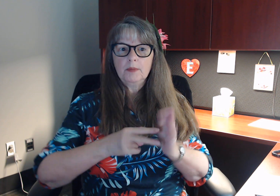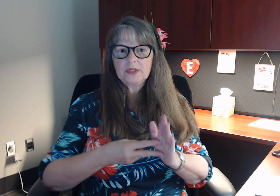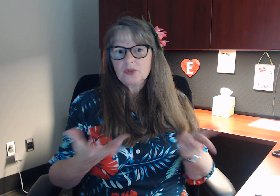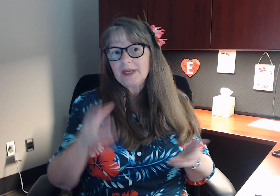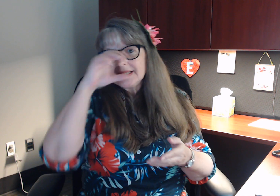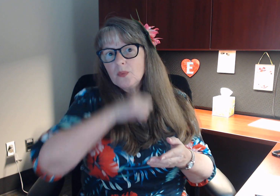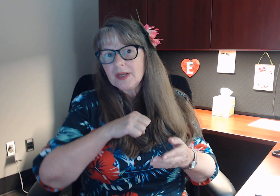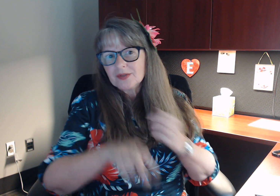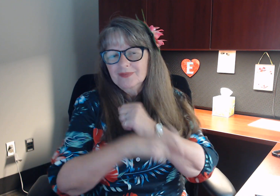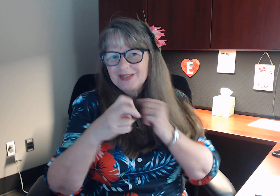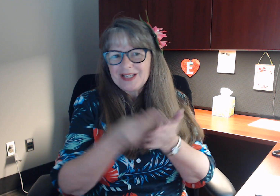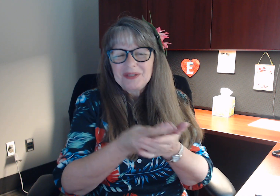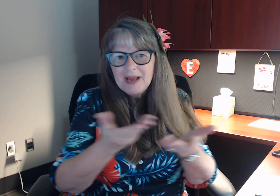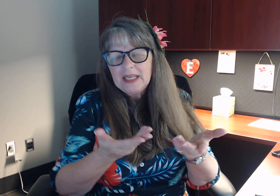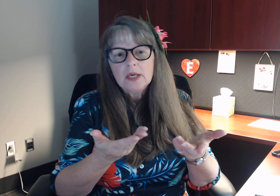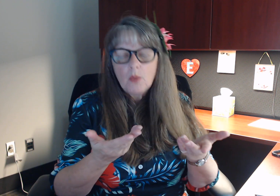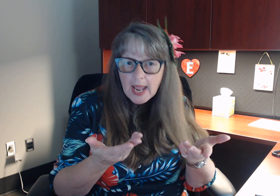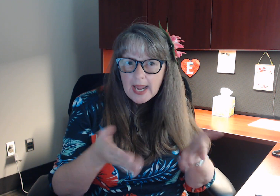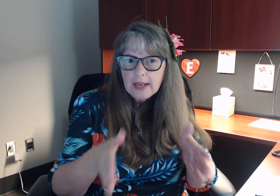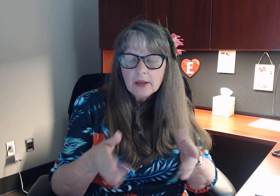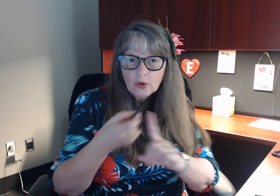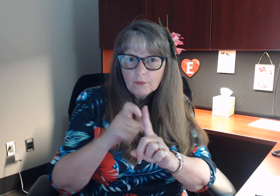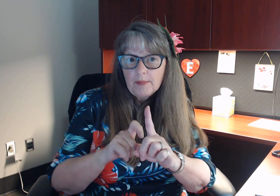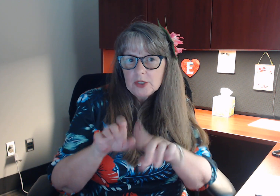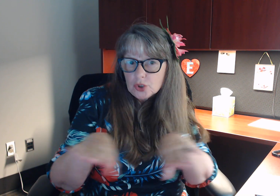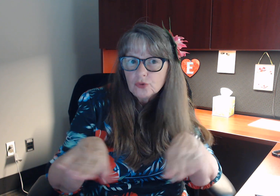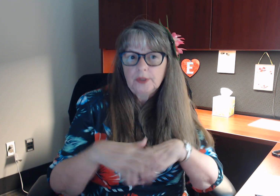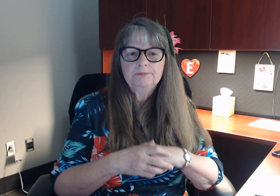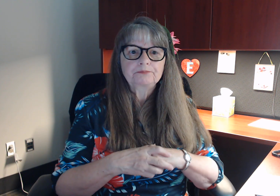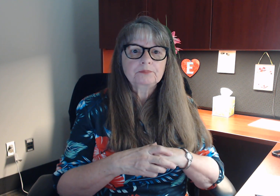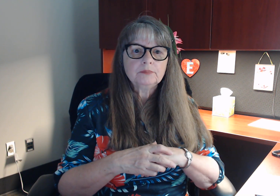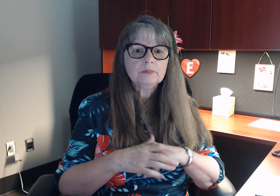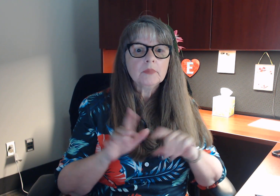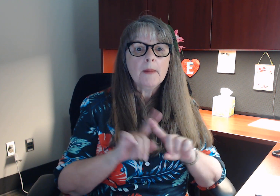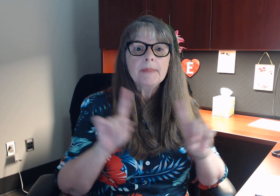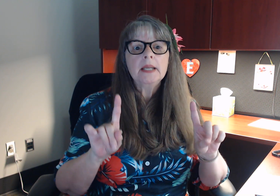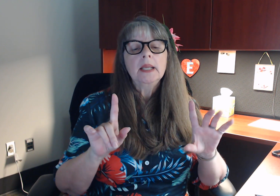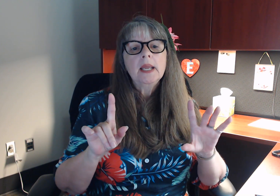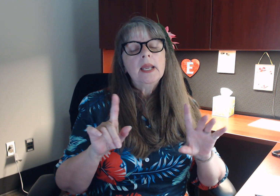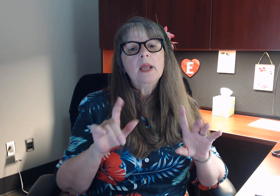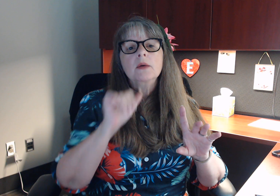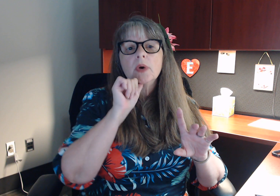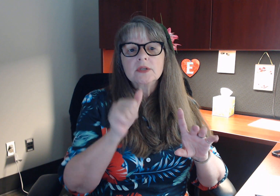So I guess he was stealing money in a way, from his children, but it wasn't